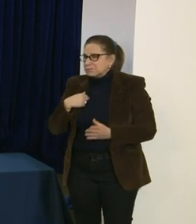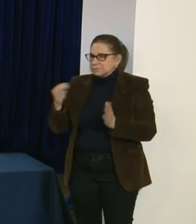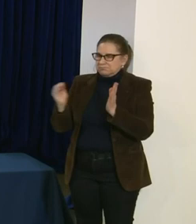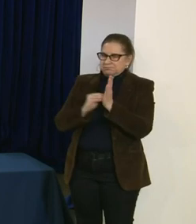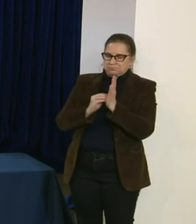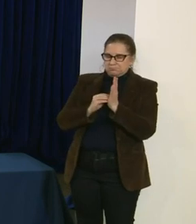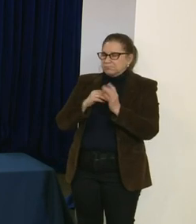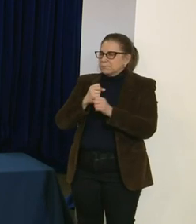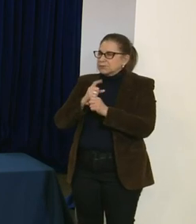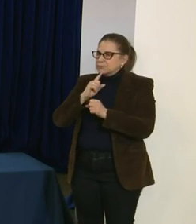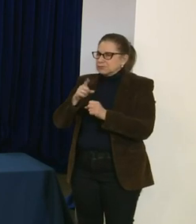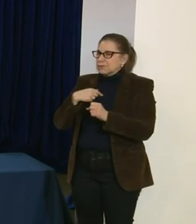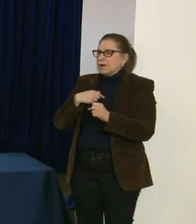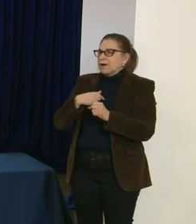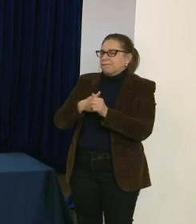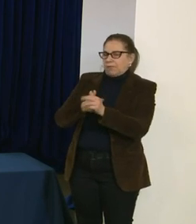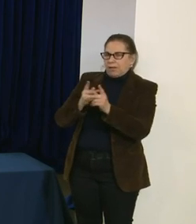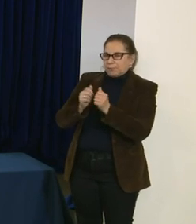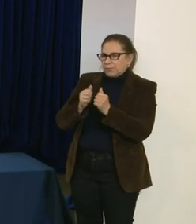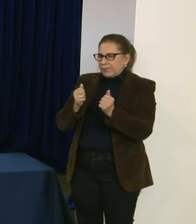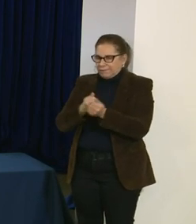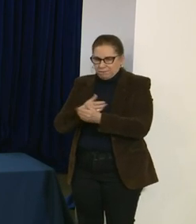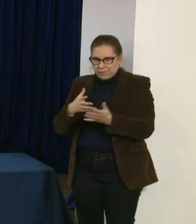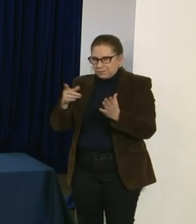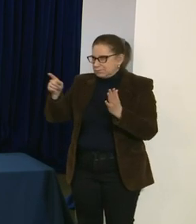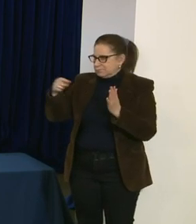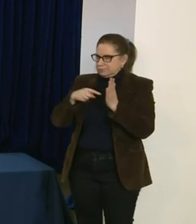to make sure that everything is on track for you.